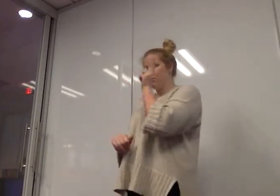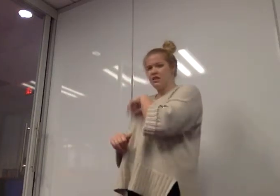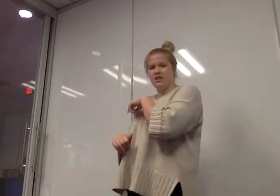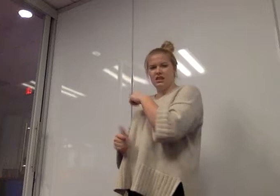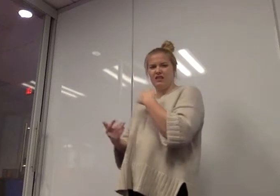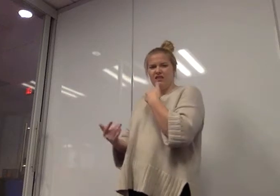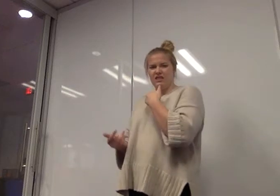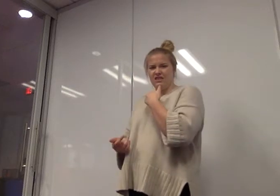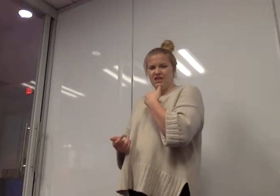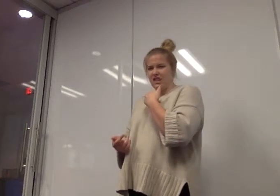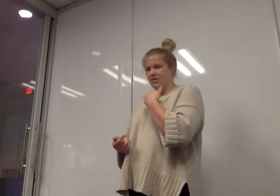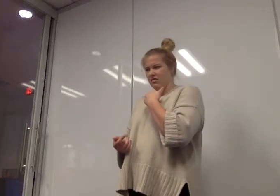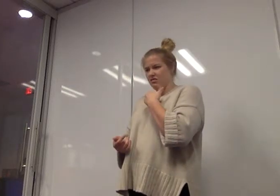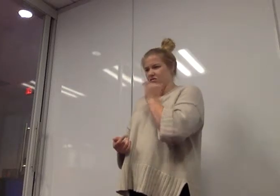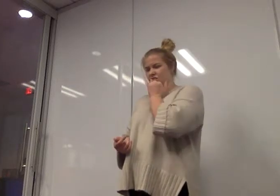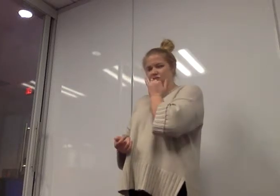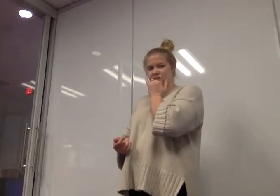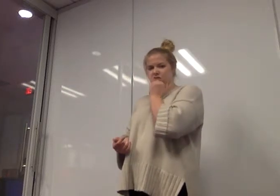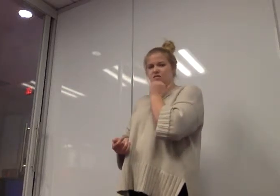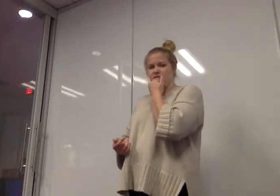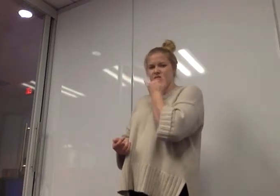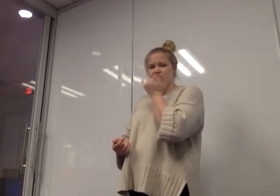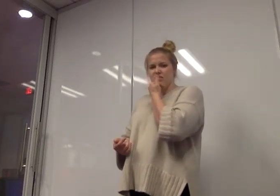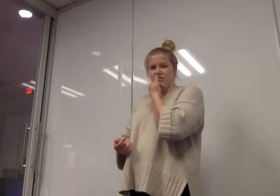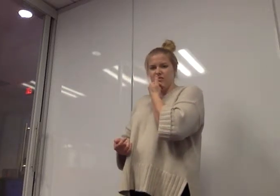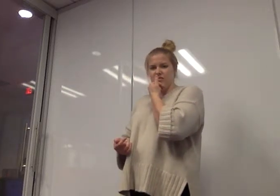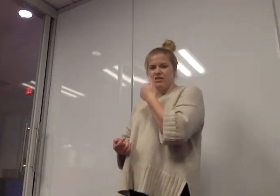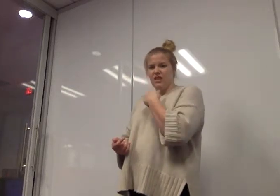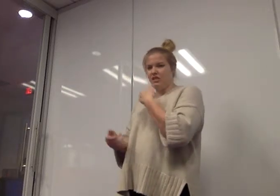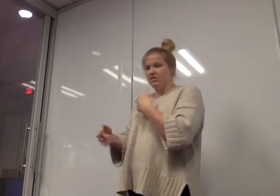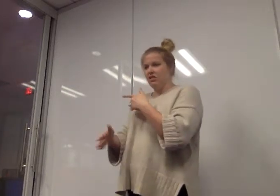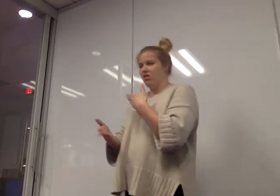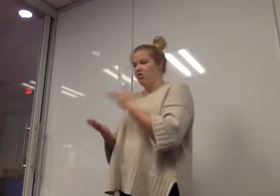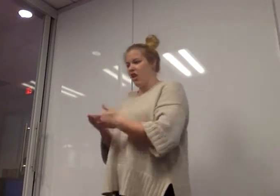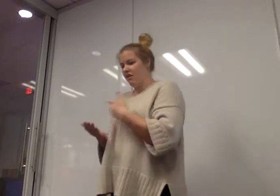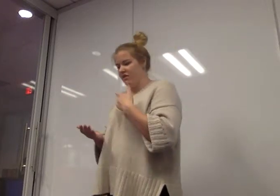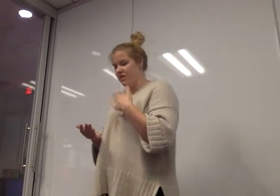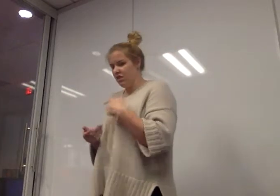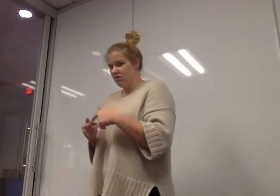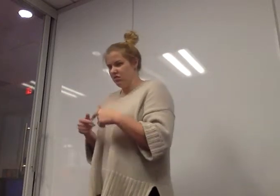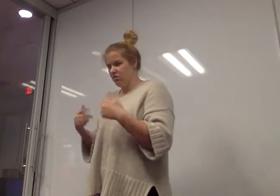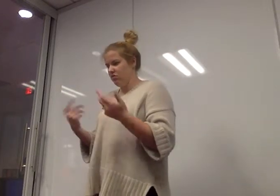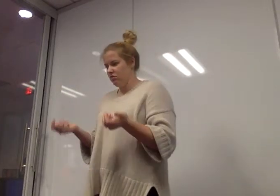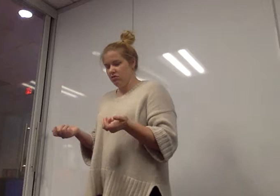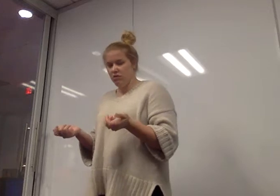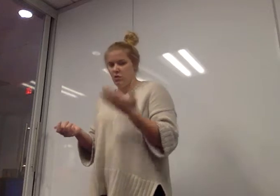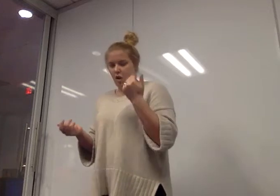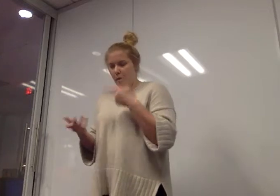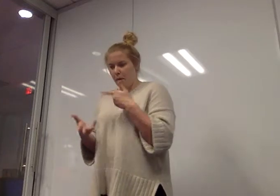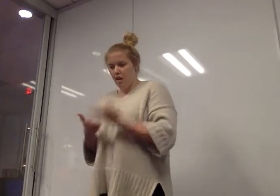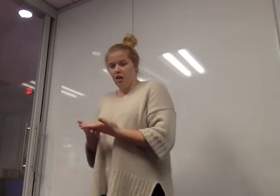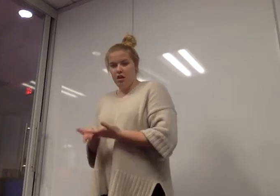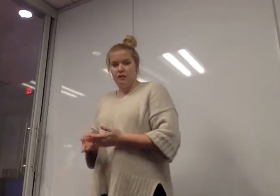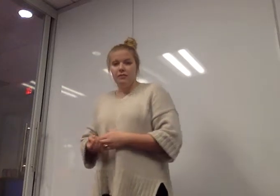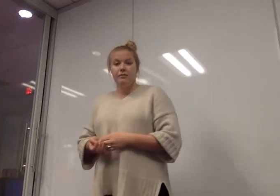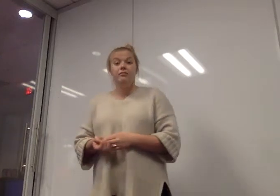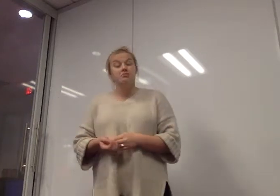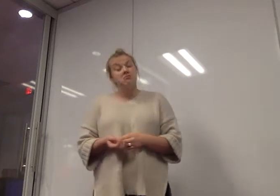feel like an imposter. I don't want to get there only to feel like I'm not supposed to be here. And that really resonated with me